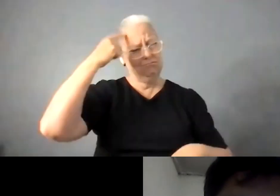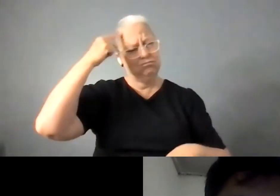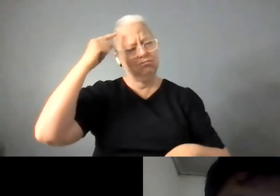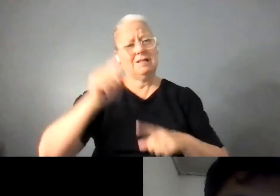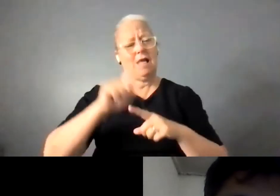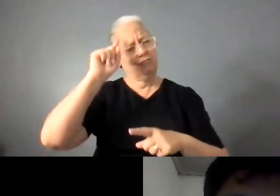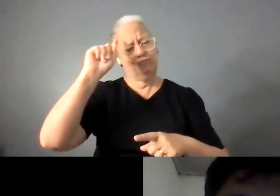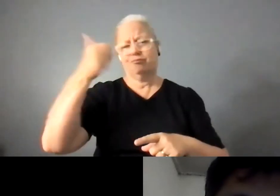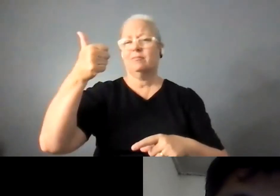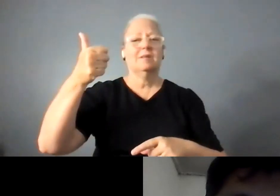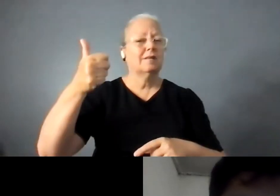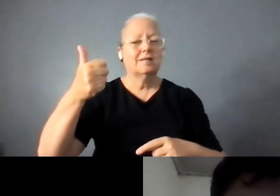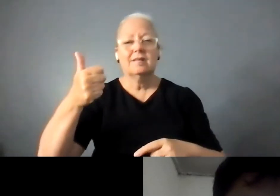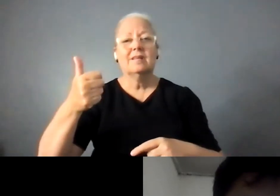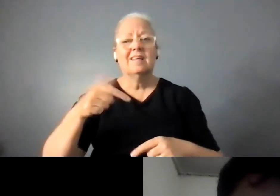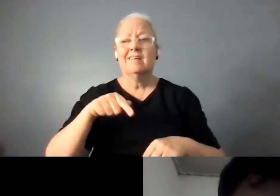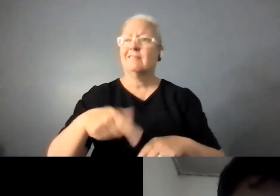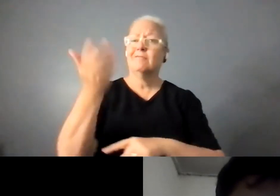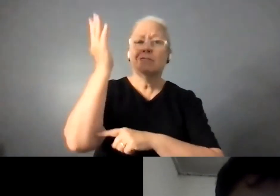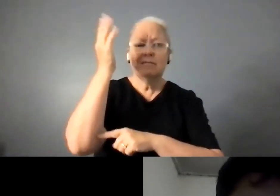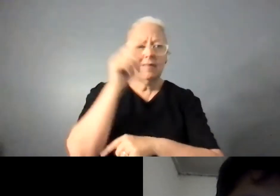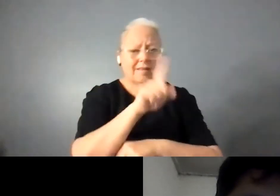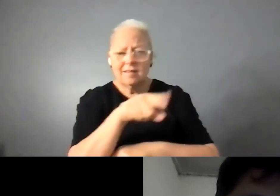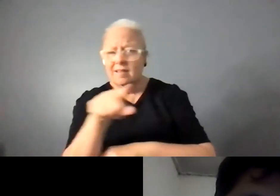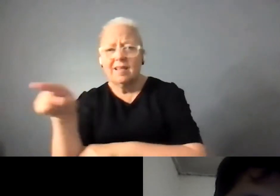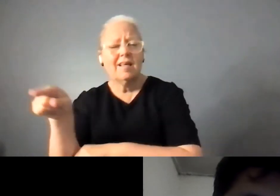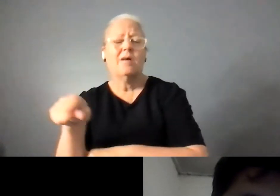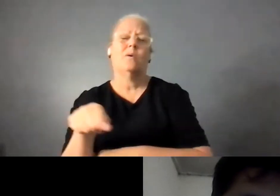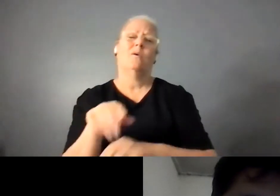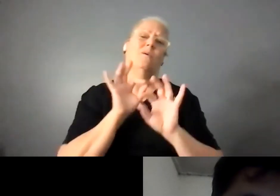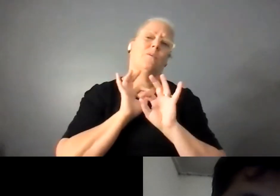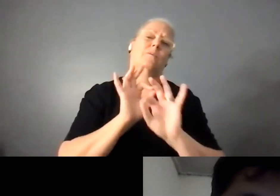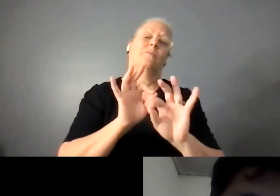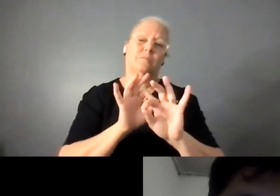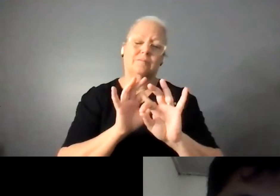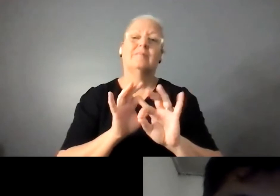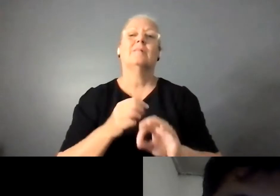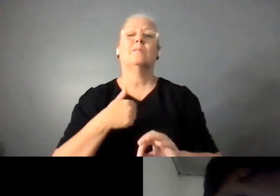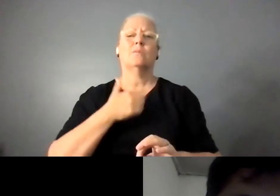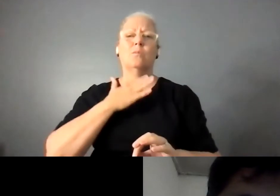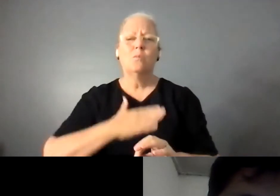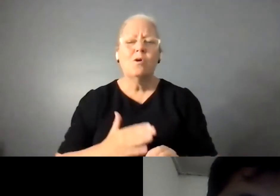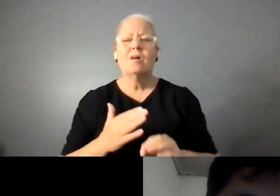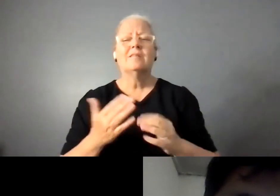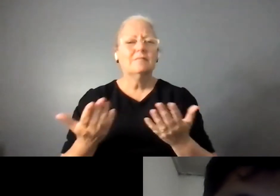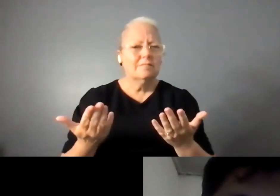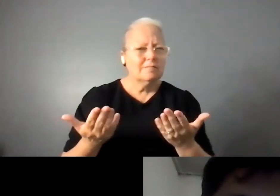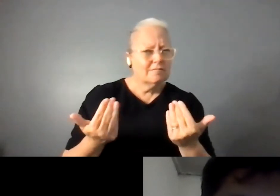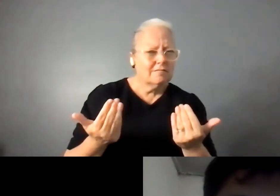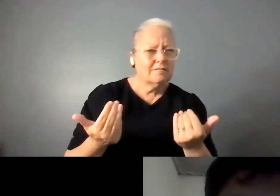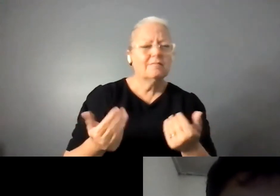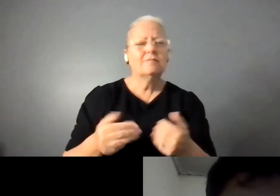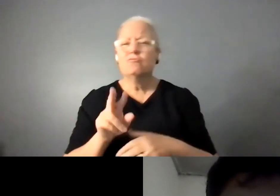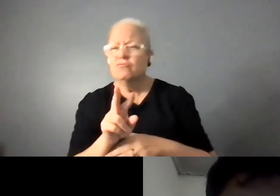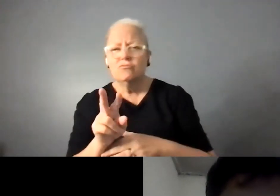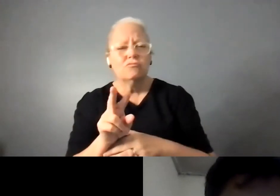this this seminar, but we have to, and we want to listen. We want to continue. We want to listen to you,